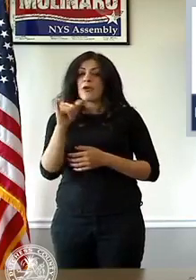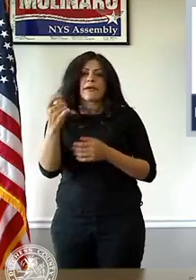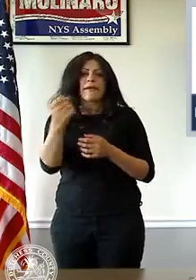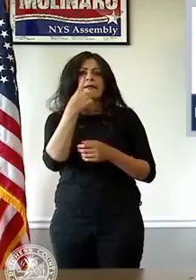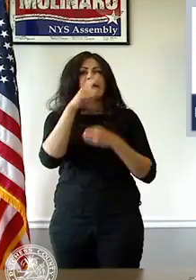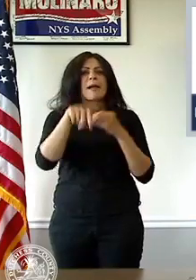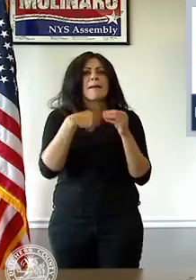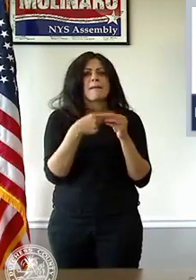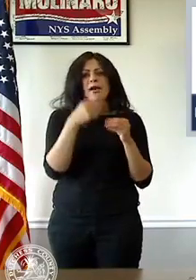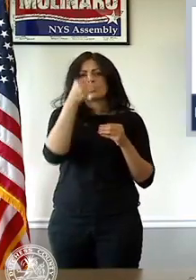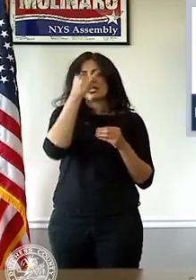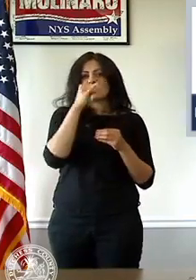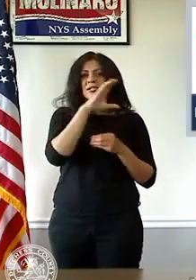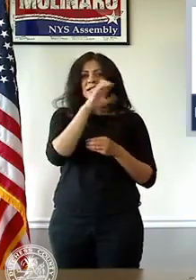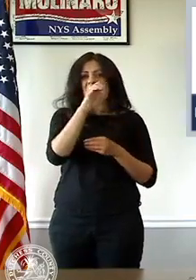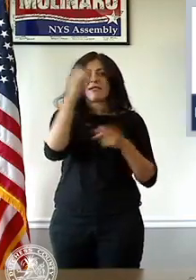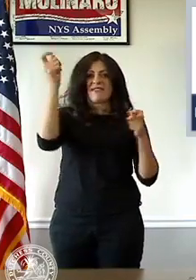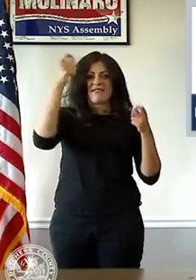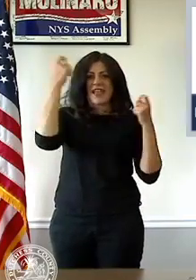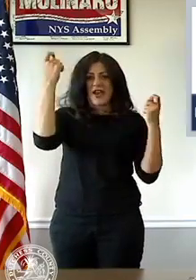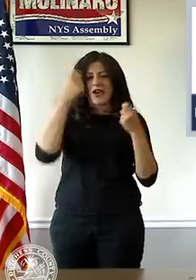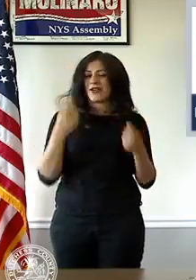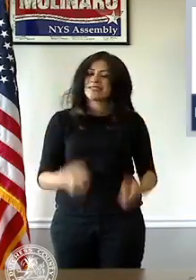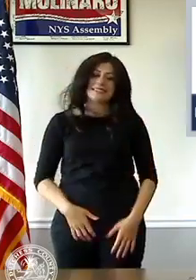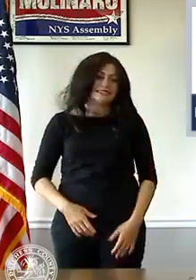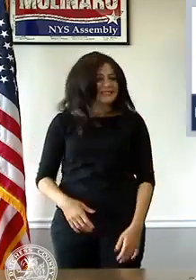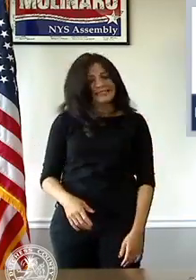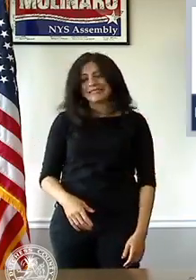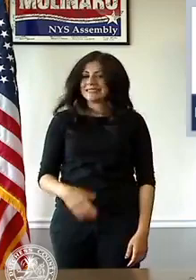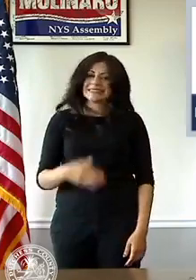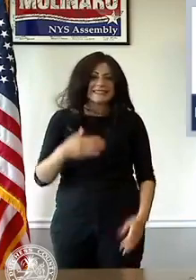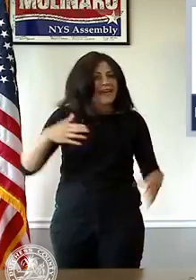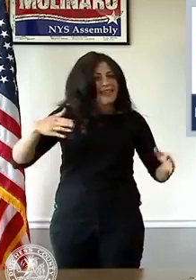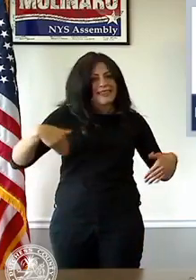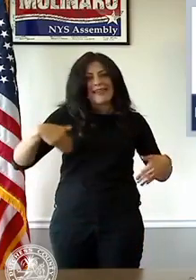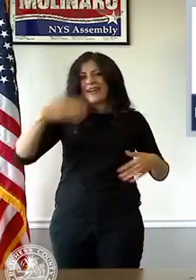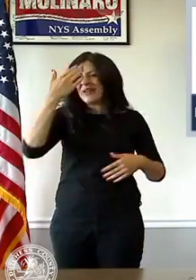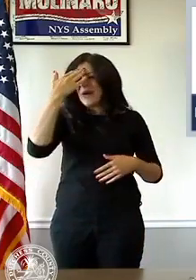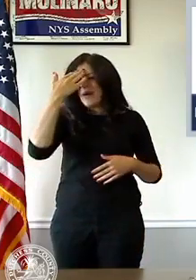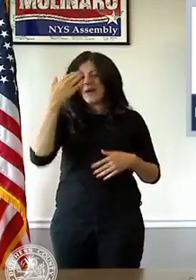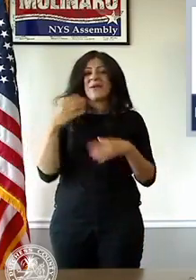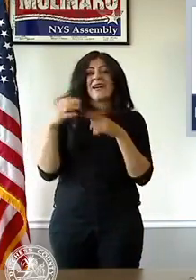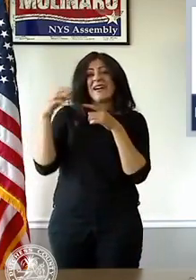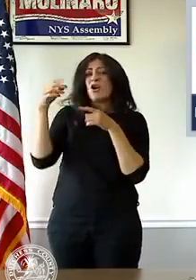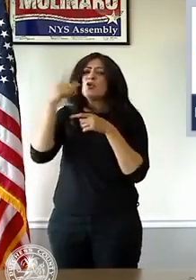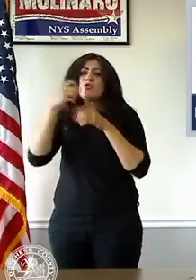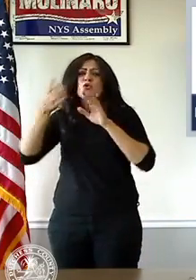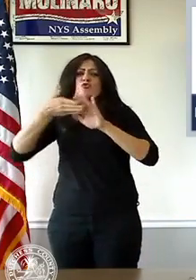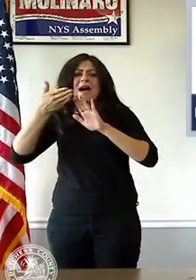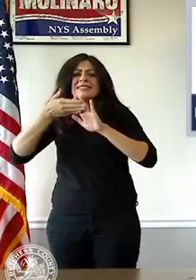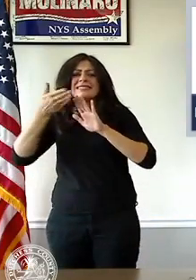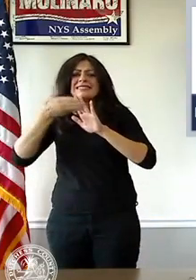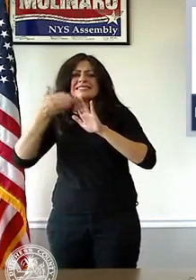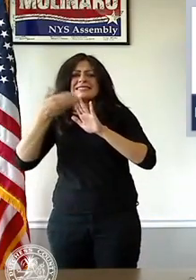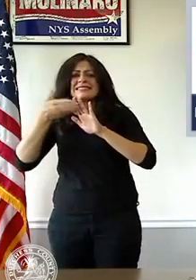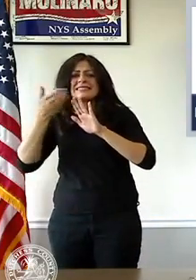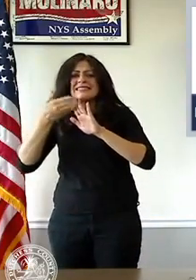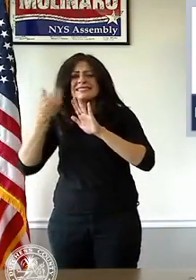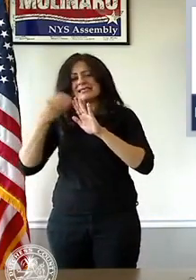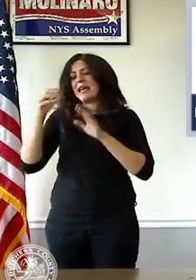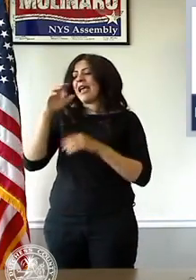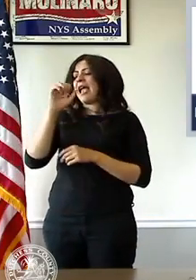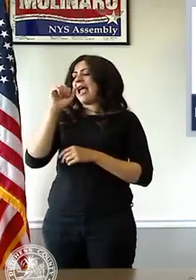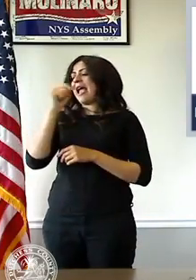County Fair? I don't. Let me first tell you that the Dutchess County Fair is administered by the